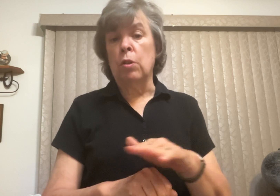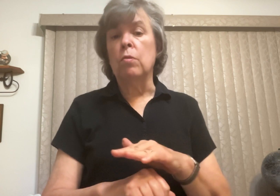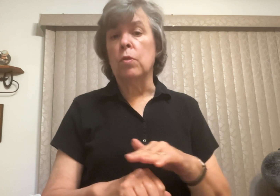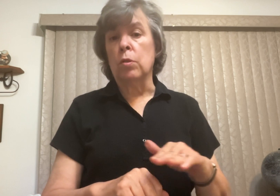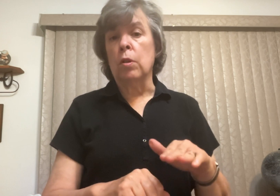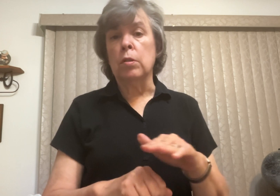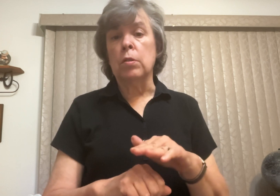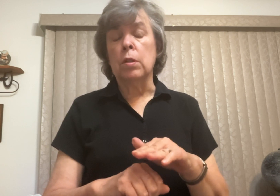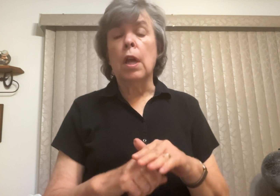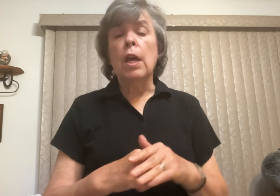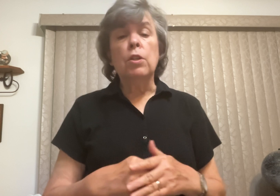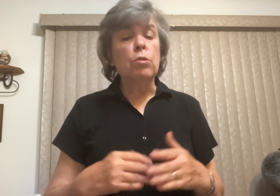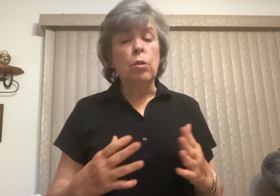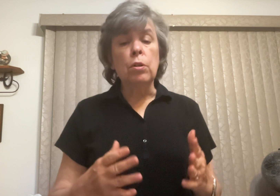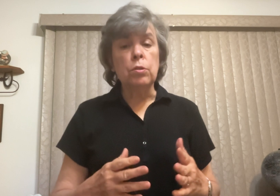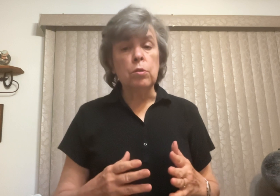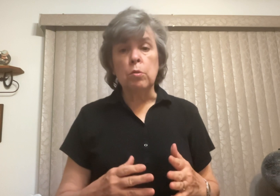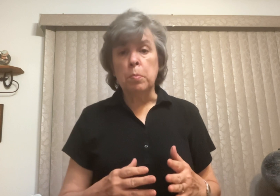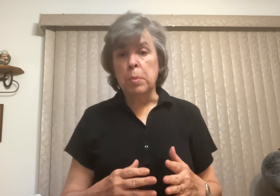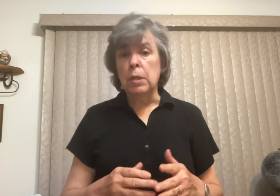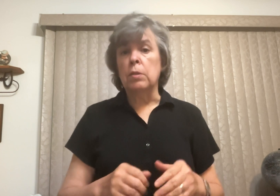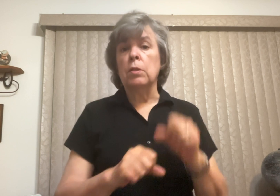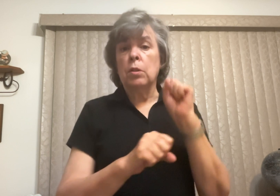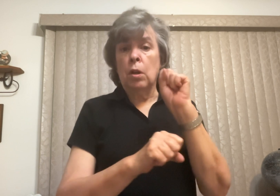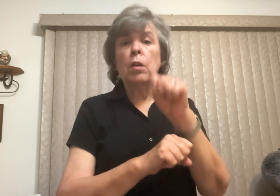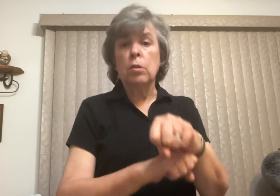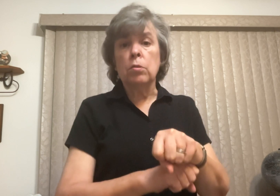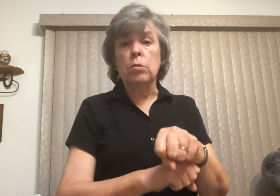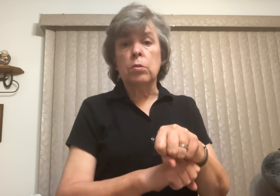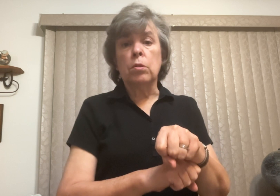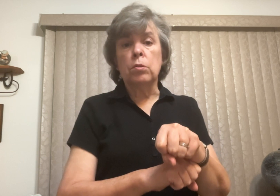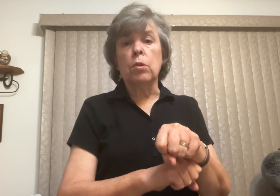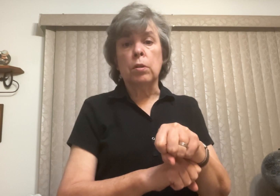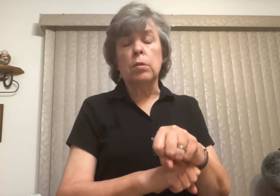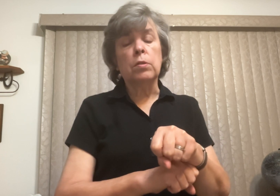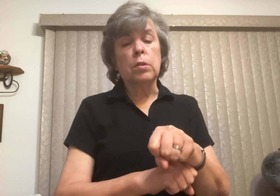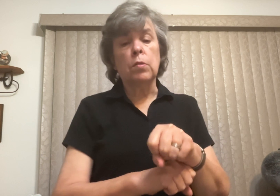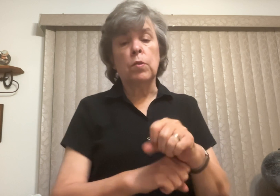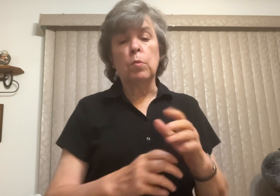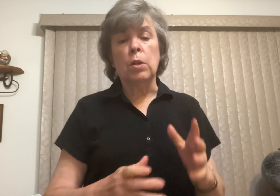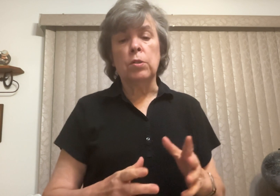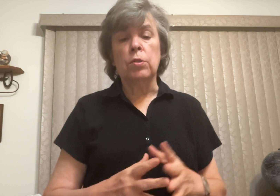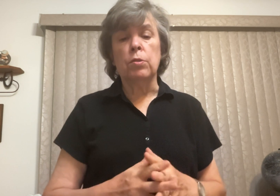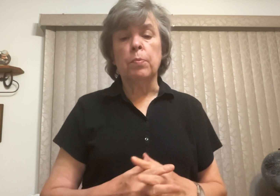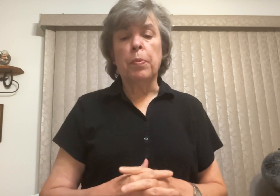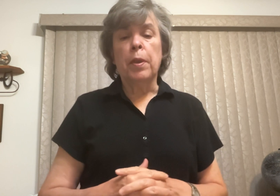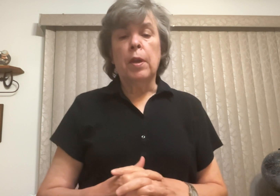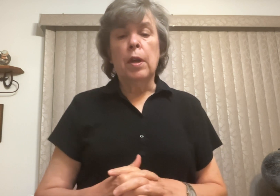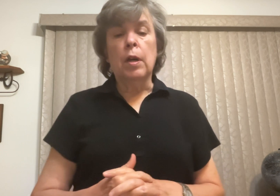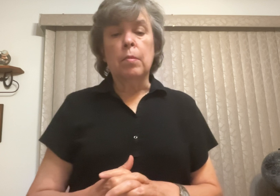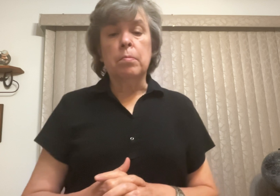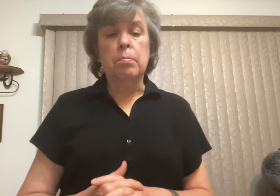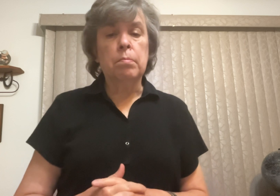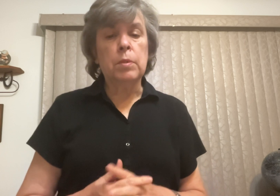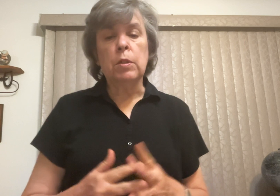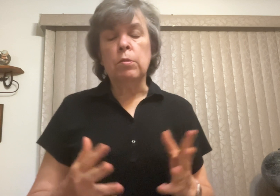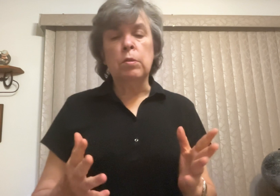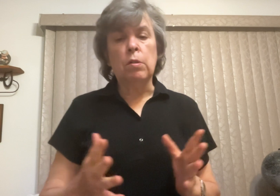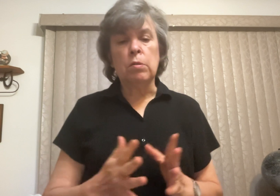over darkness. You could do peace conquers darkness if you wanted to. So there's